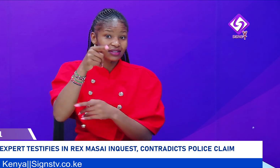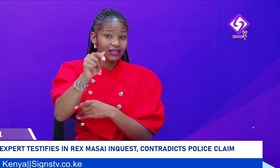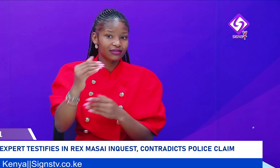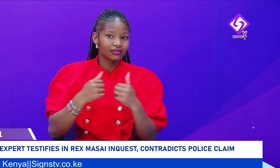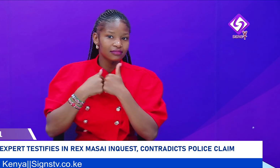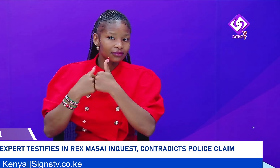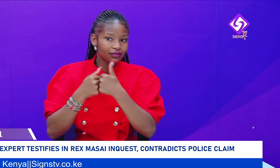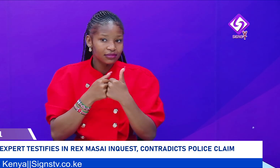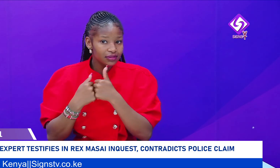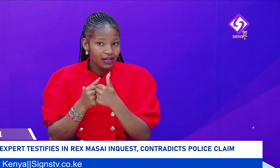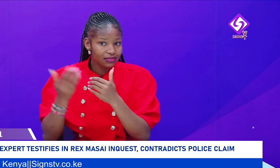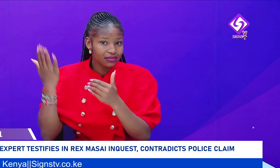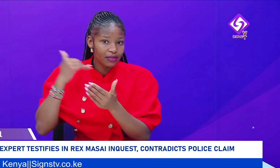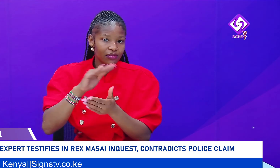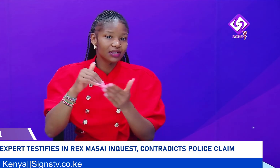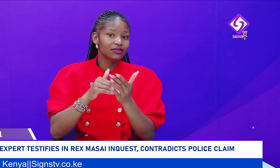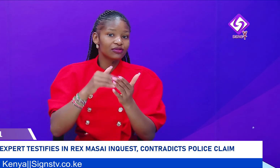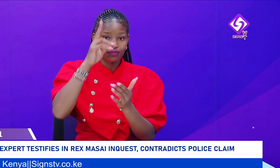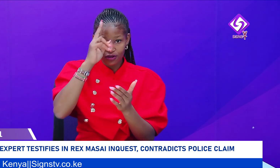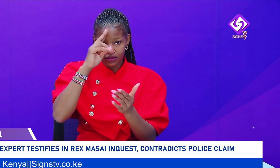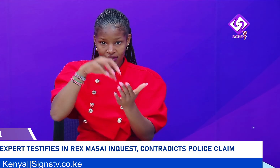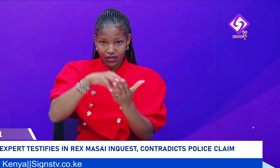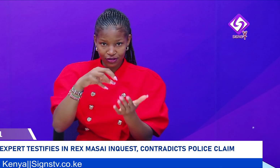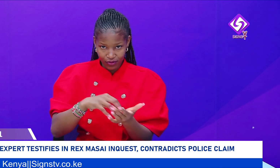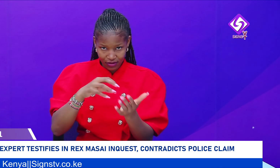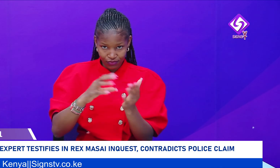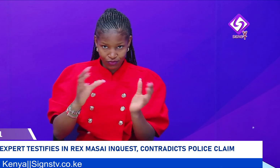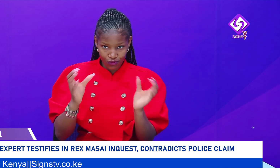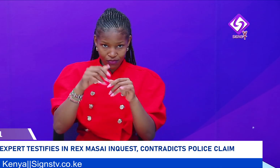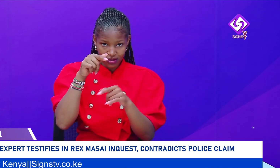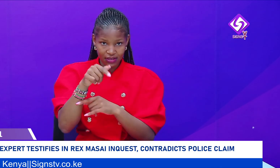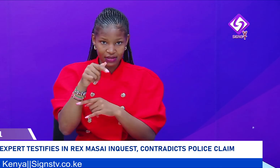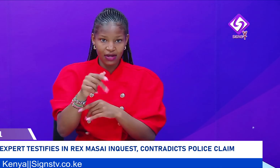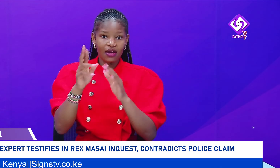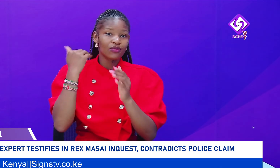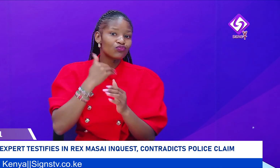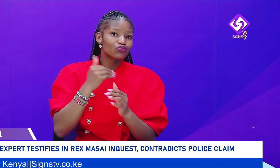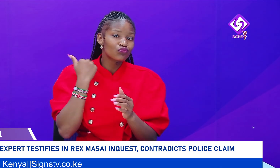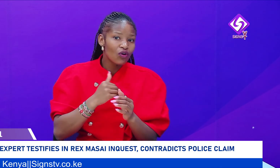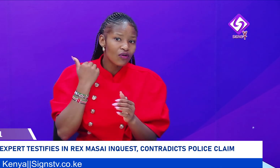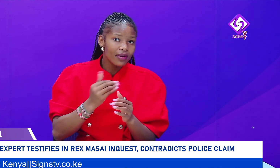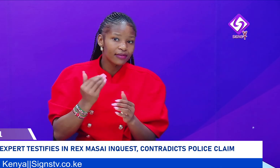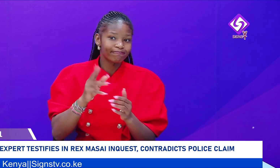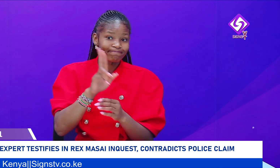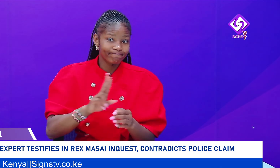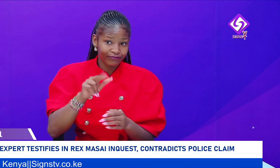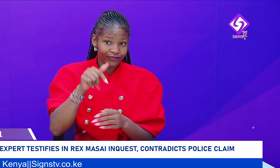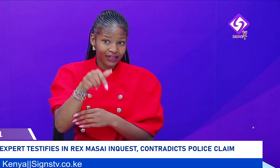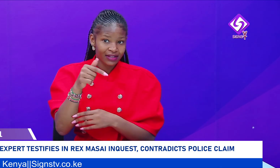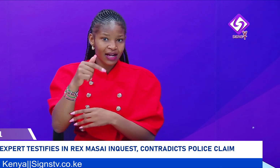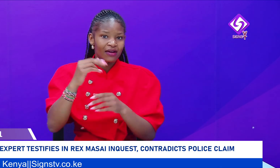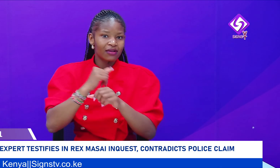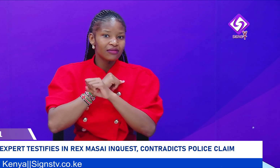claims that only rubber bullets were used during the protests where Rex Masai was shot.